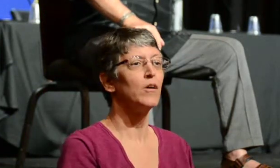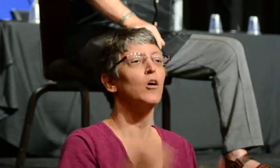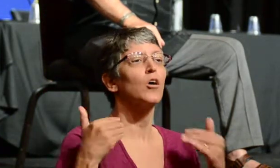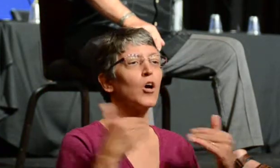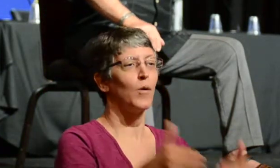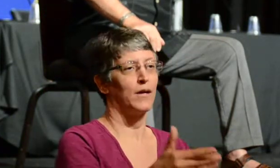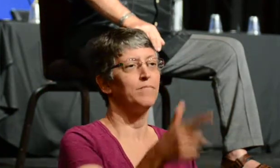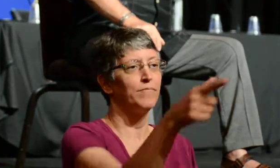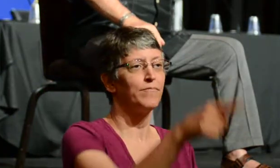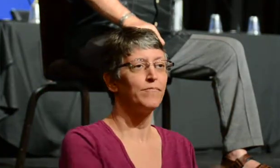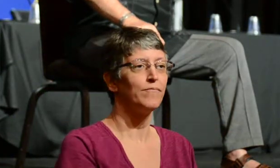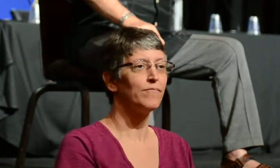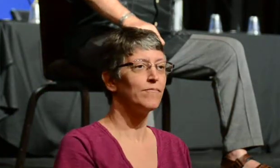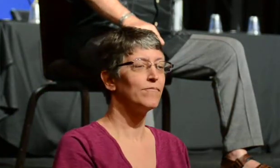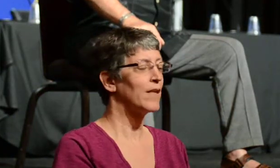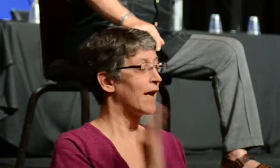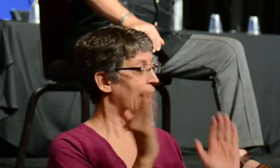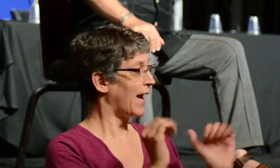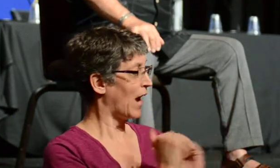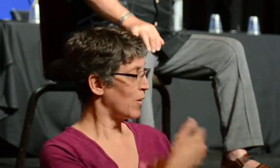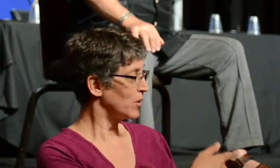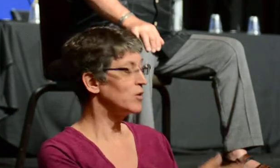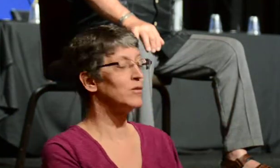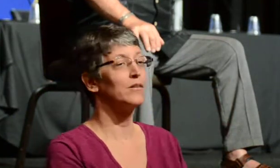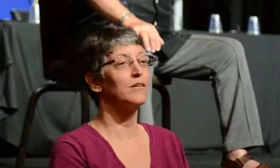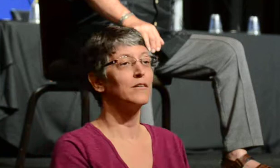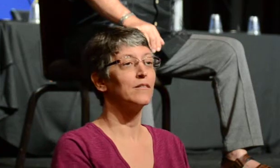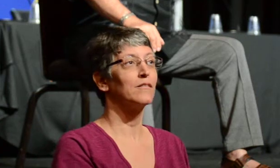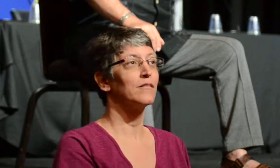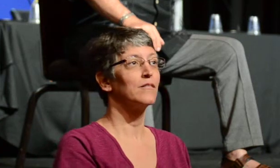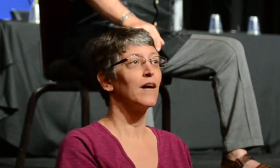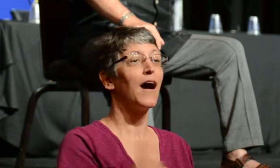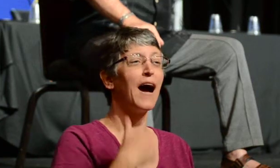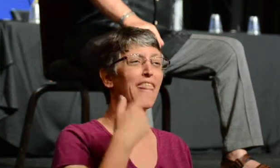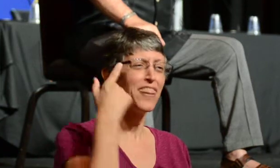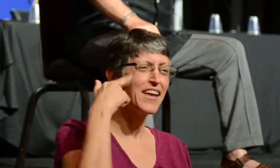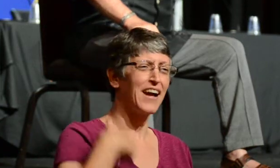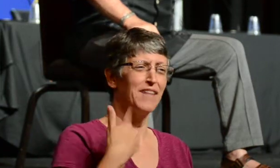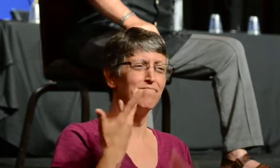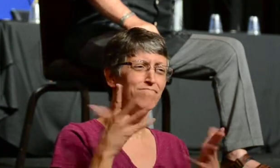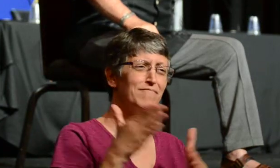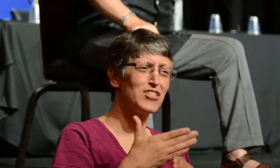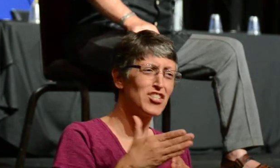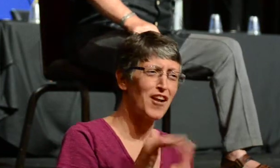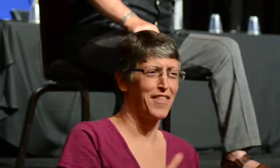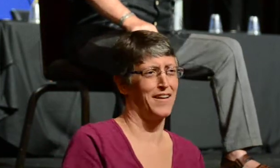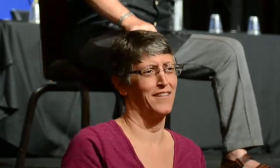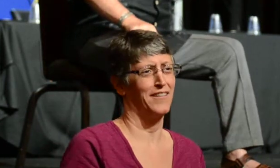ahead, sir. Hey, how you doing? I think I told you.